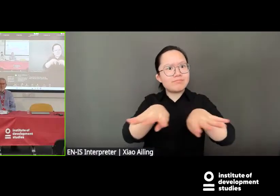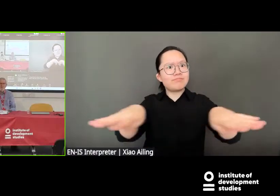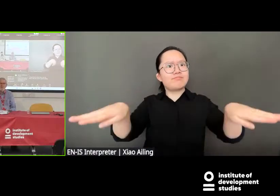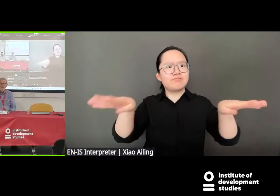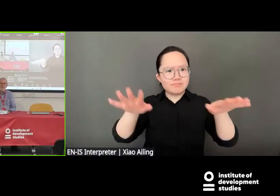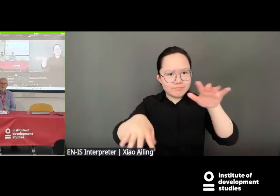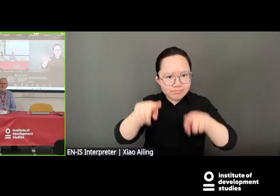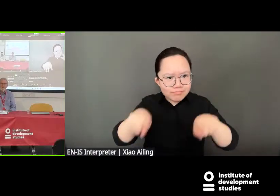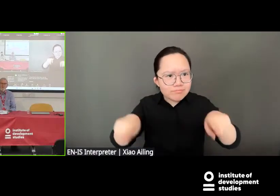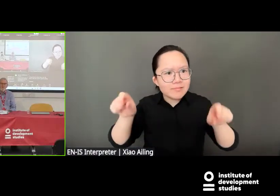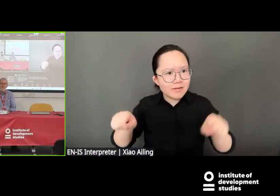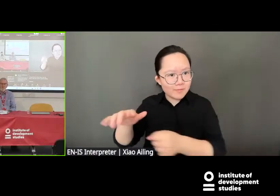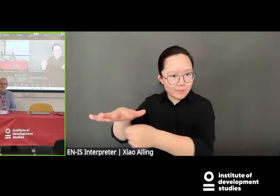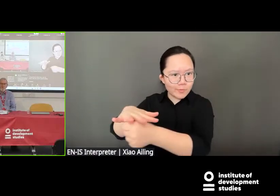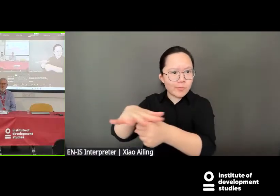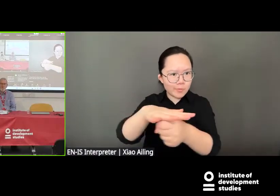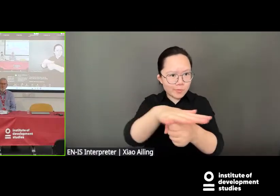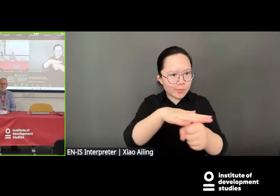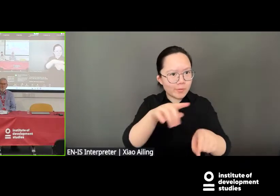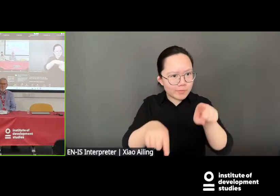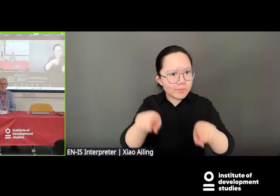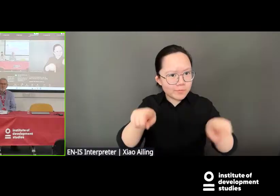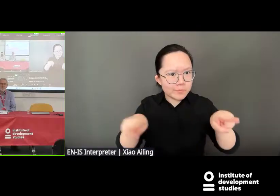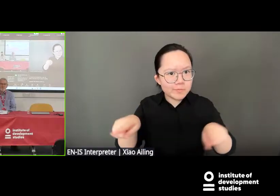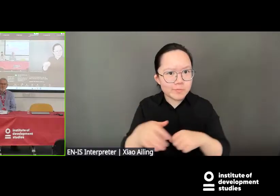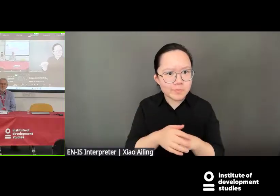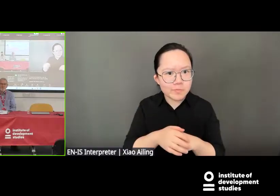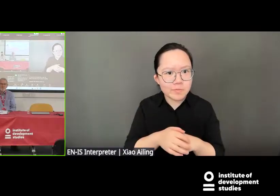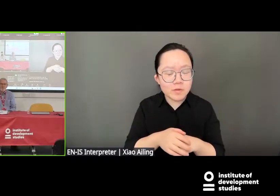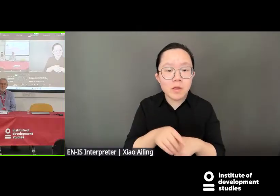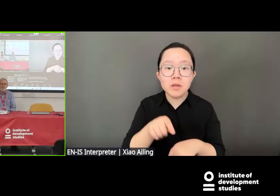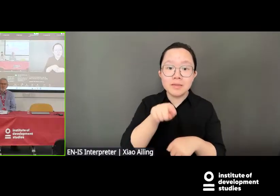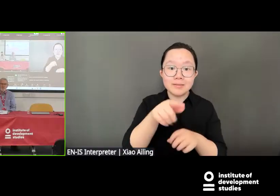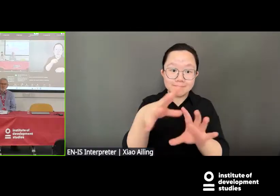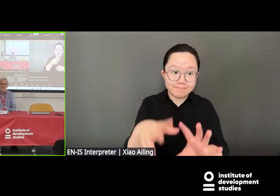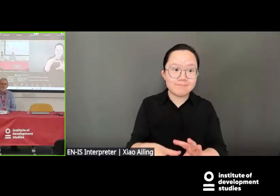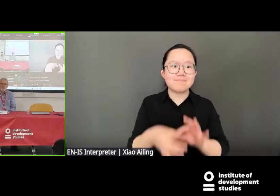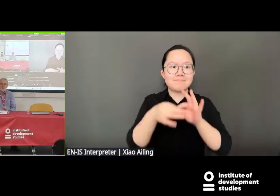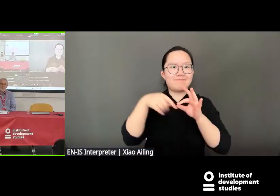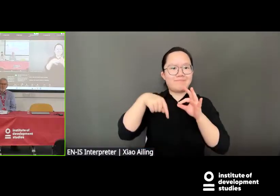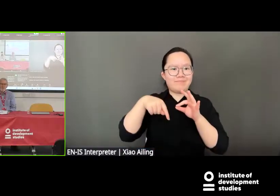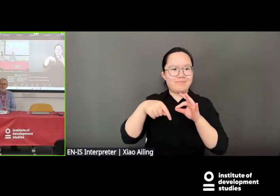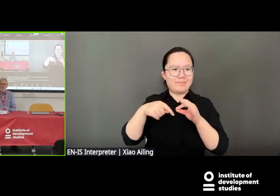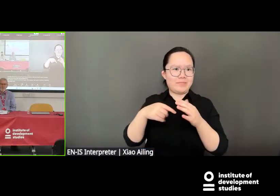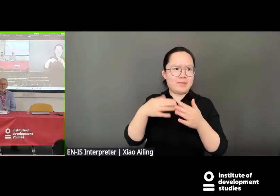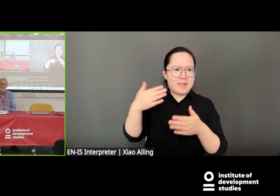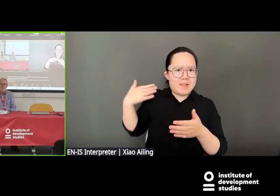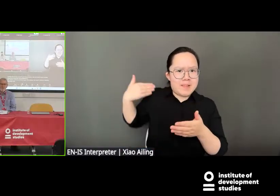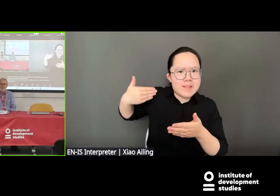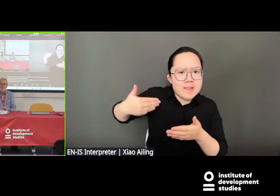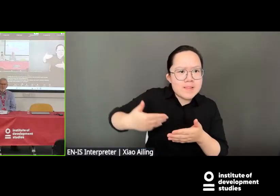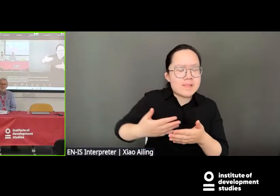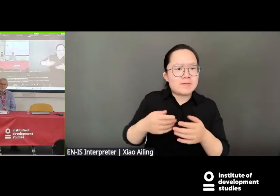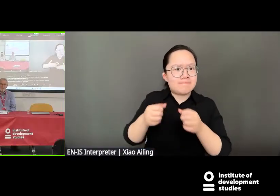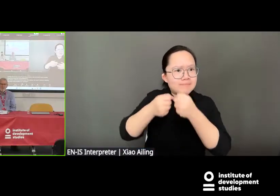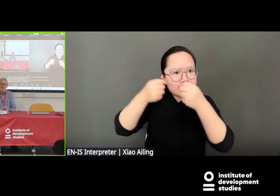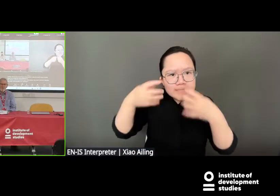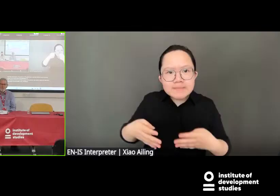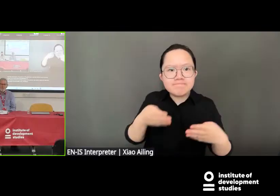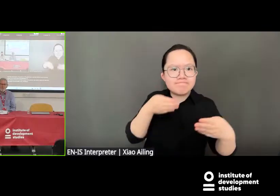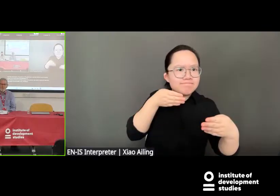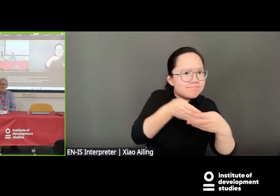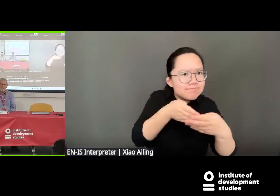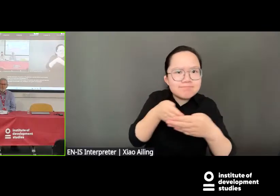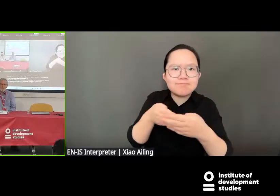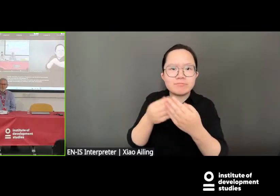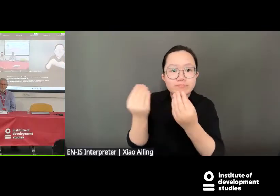systemic and historic barriers to education that people with disabilities face, resulting in fewer people with disabilities